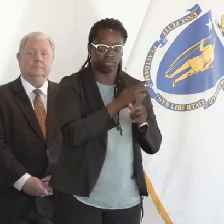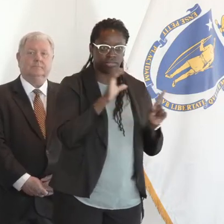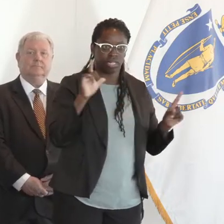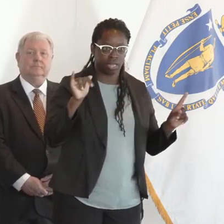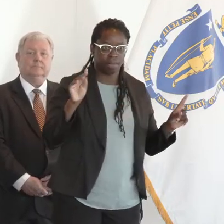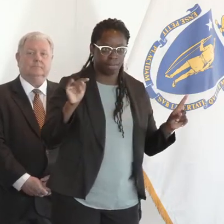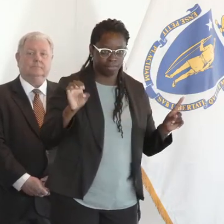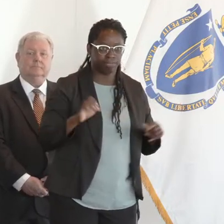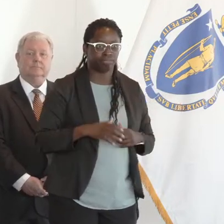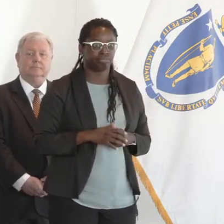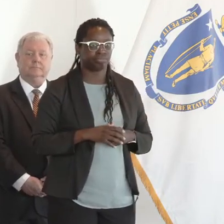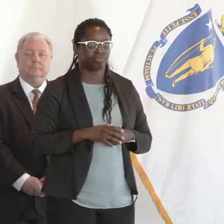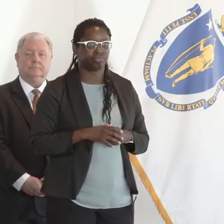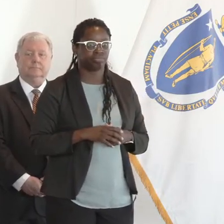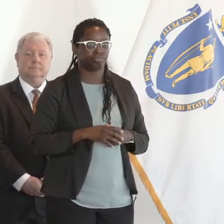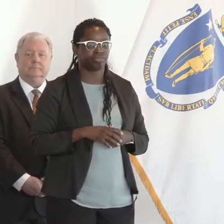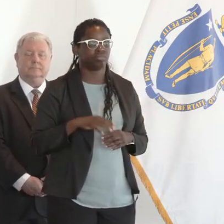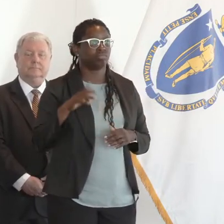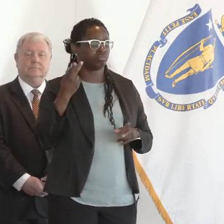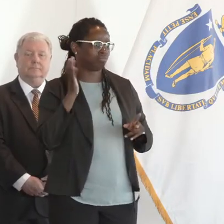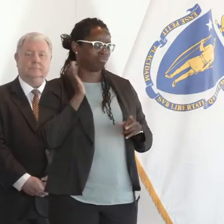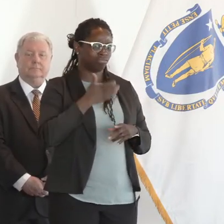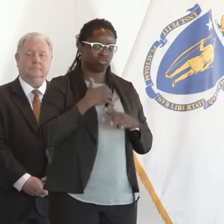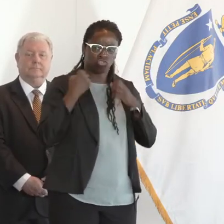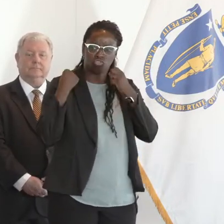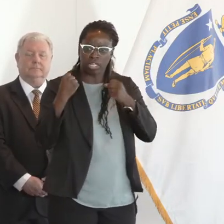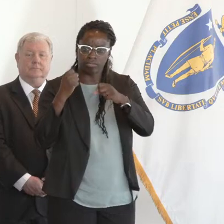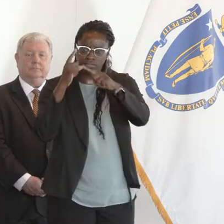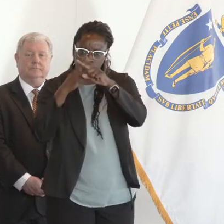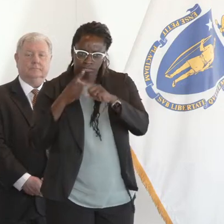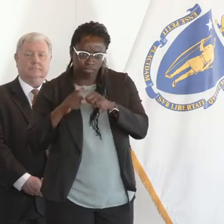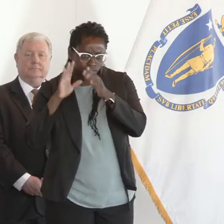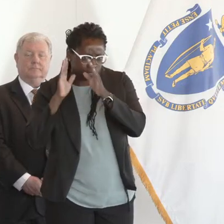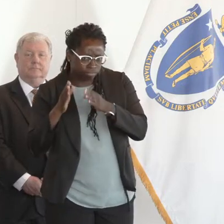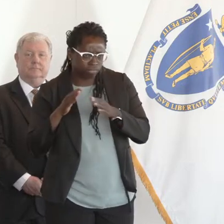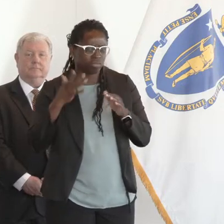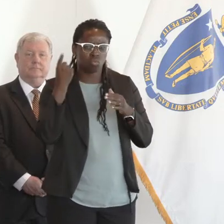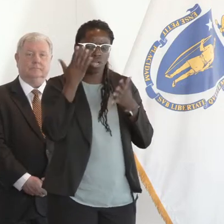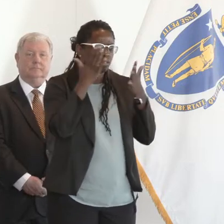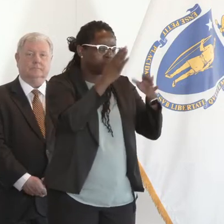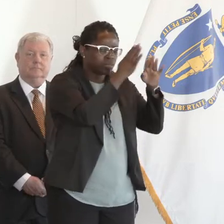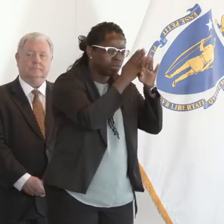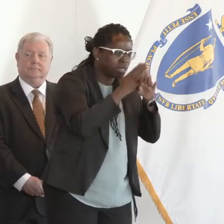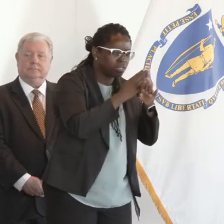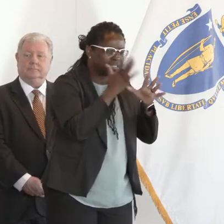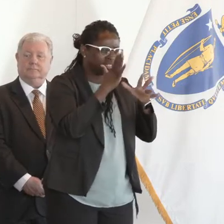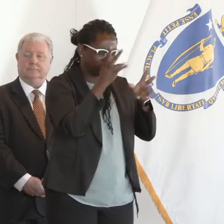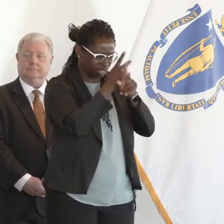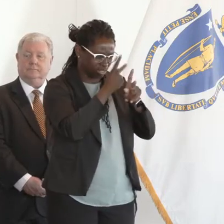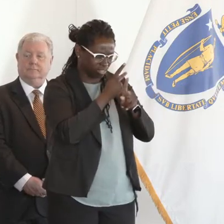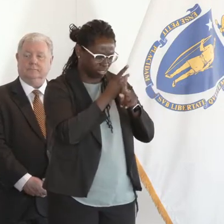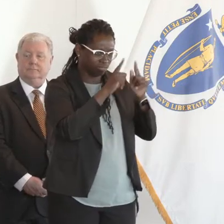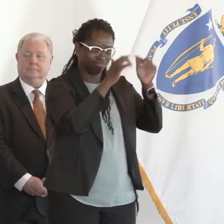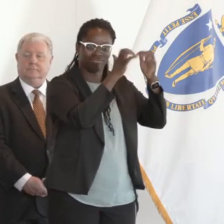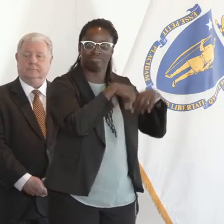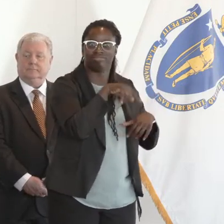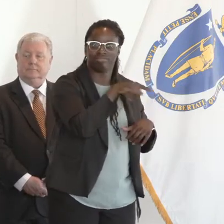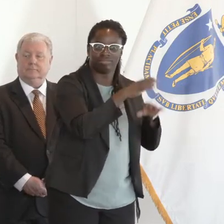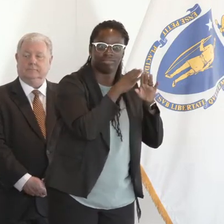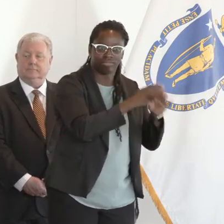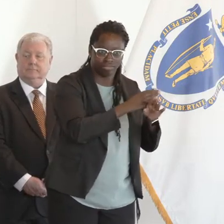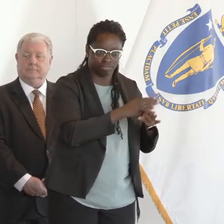and to remove barriers across borders and boundaries will determine how effectively we can transition to a clean, green